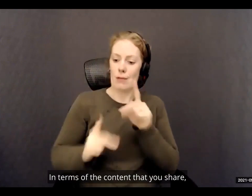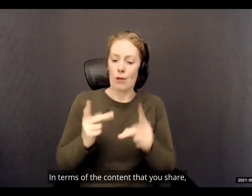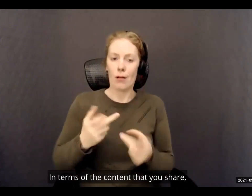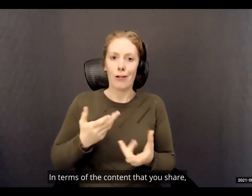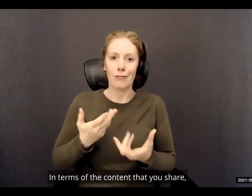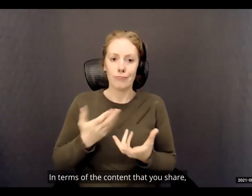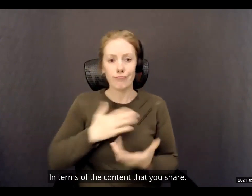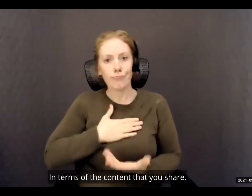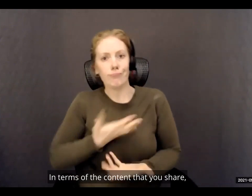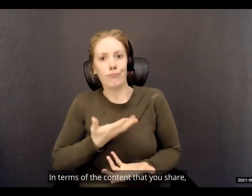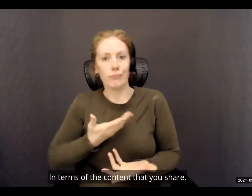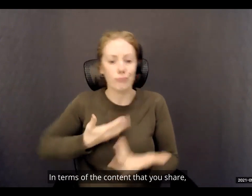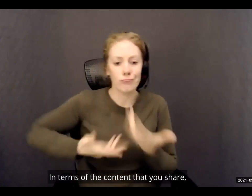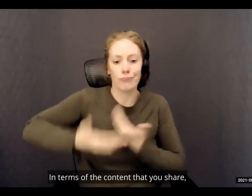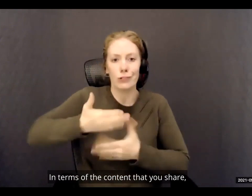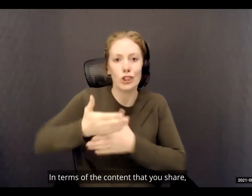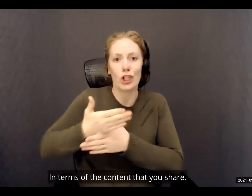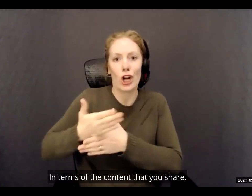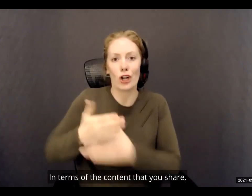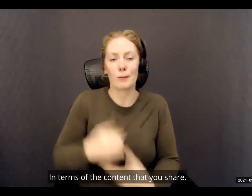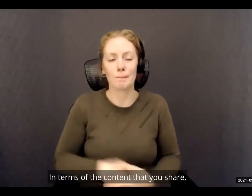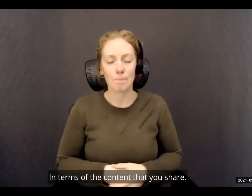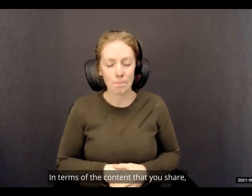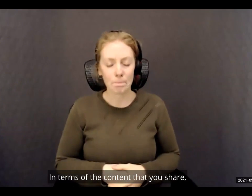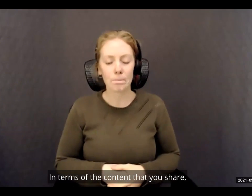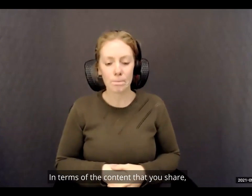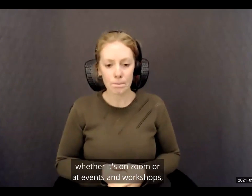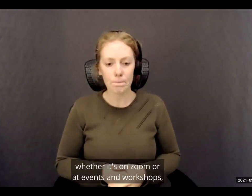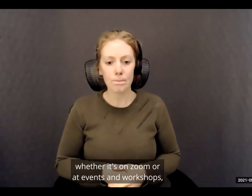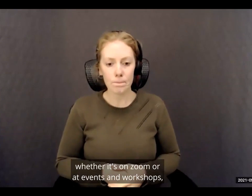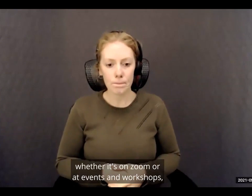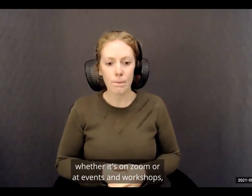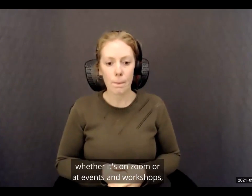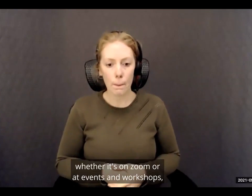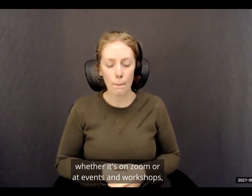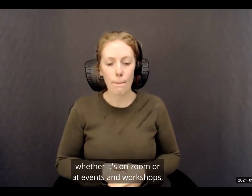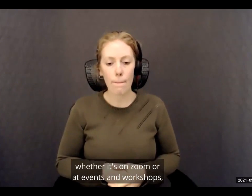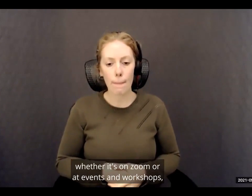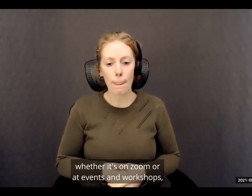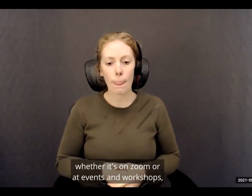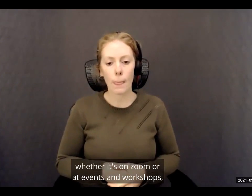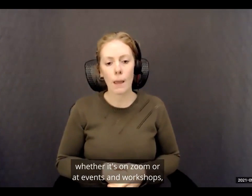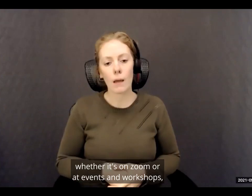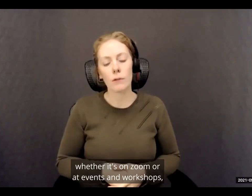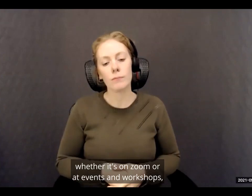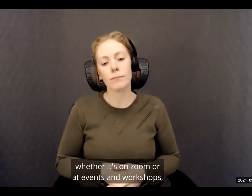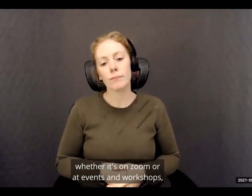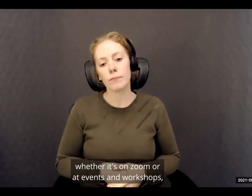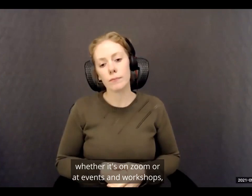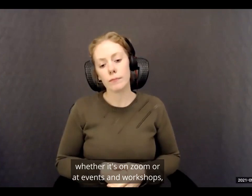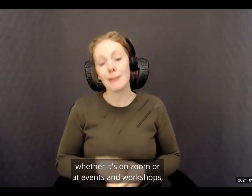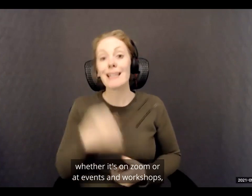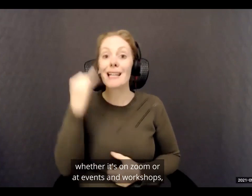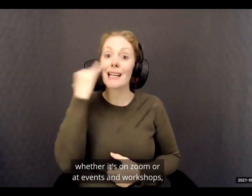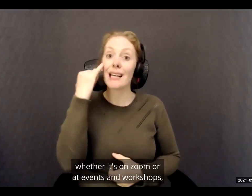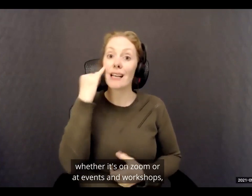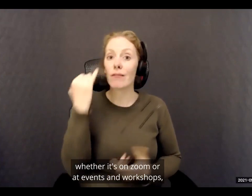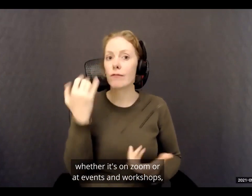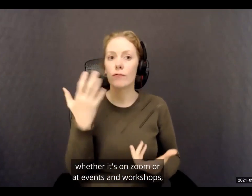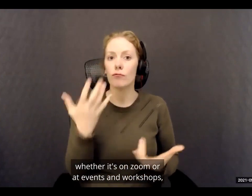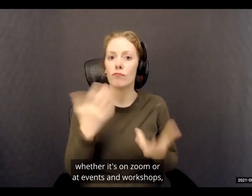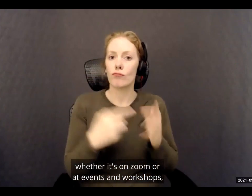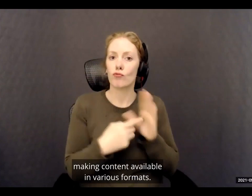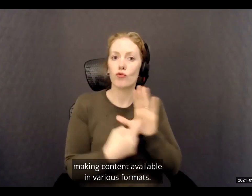In terms of the content that you share, whether it's on Zoom or at events